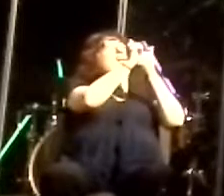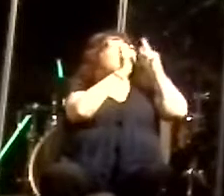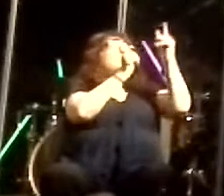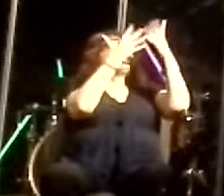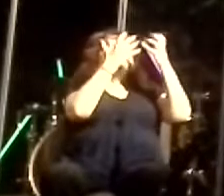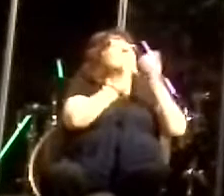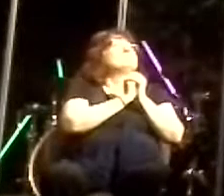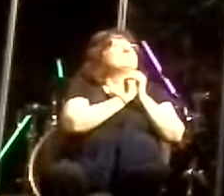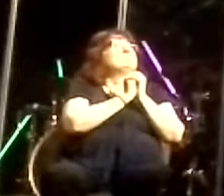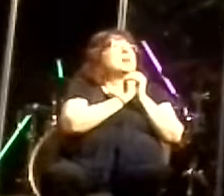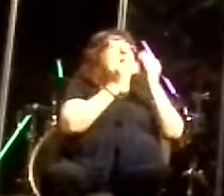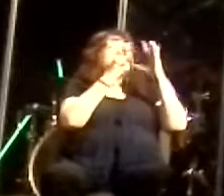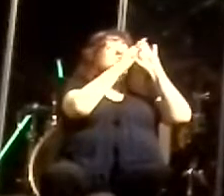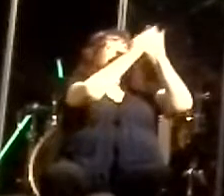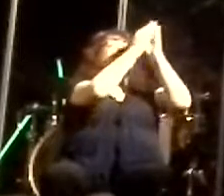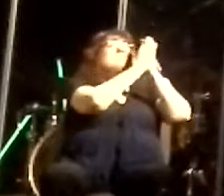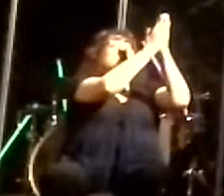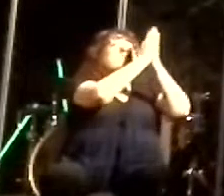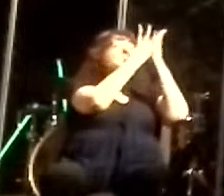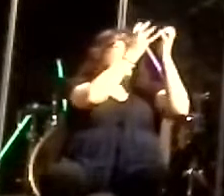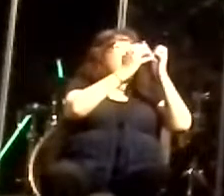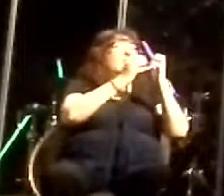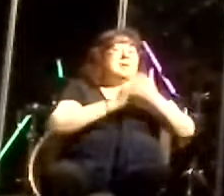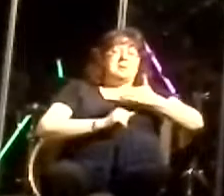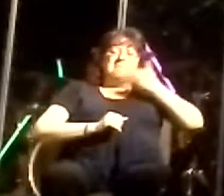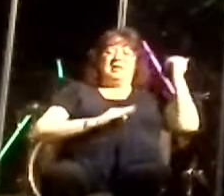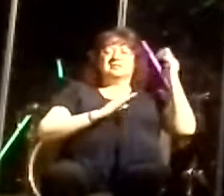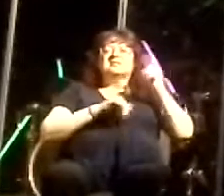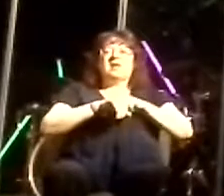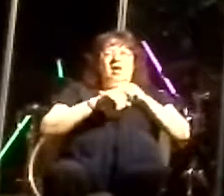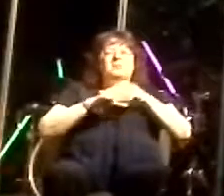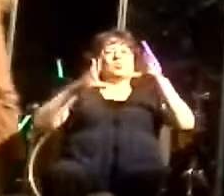you and I want to know you. I don't think there's a better time of the year